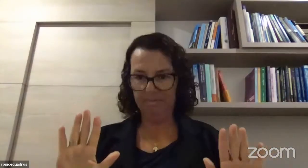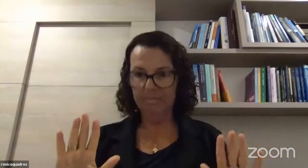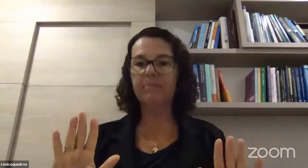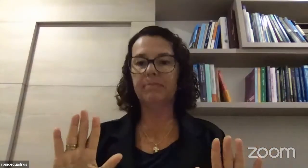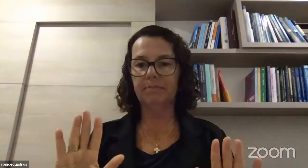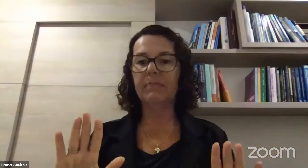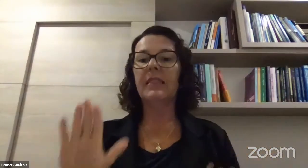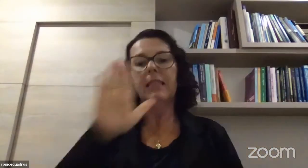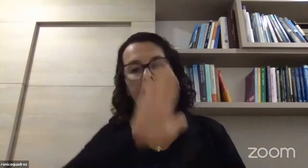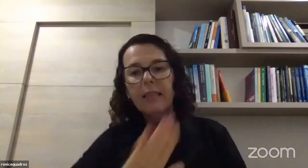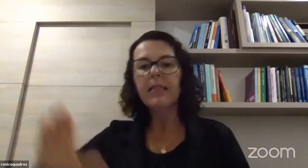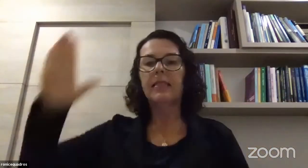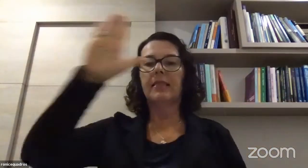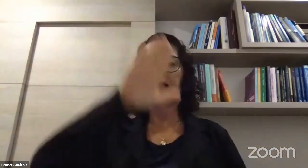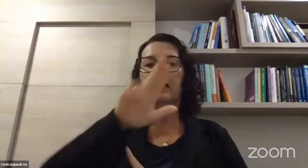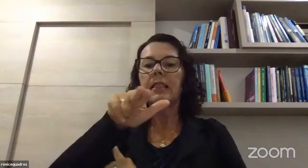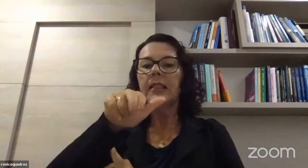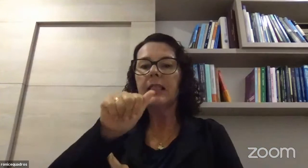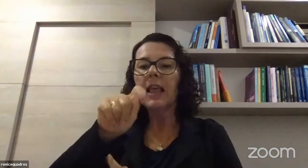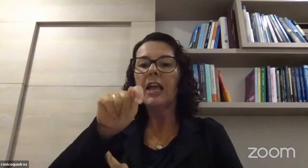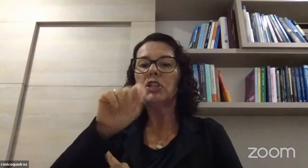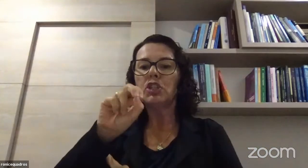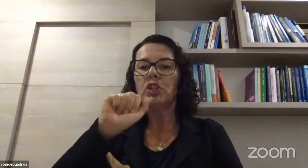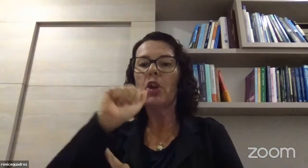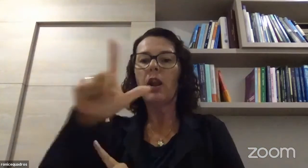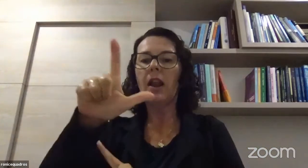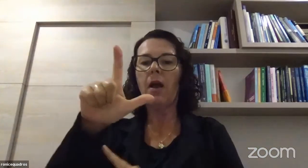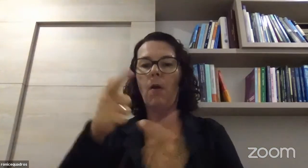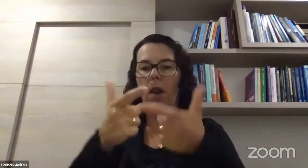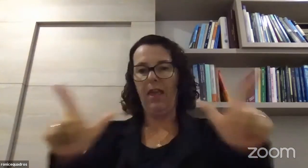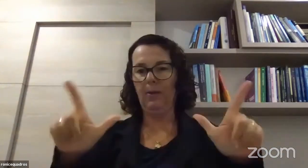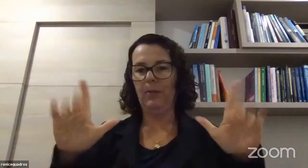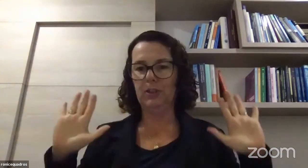deaf people have their right to their own sign language.